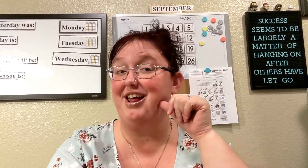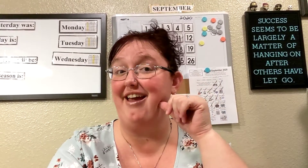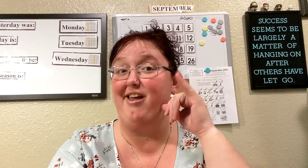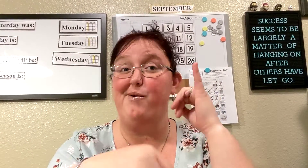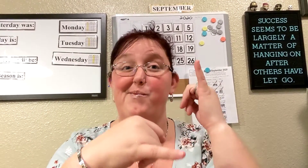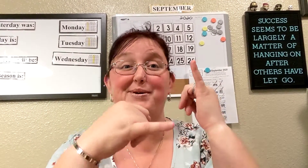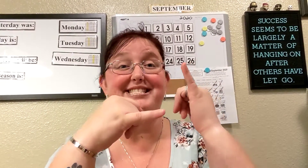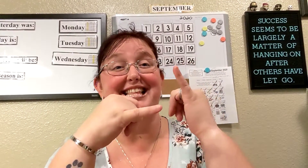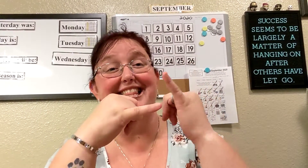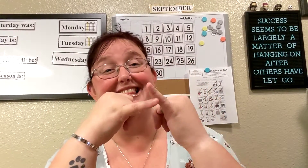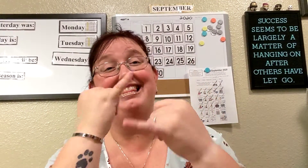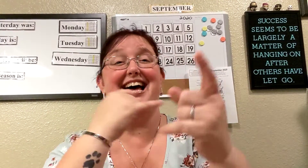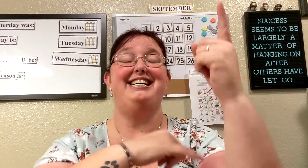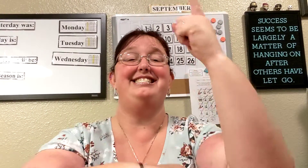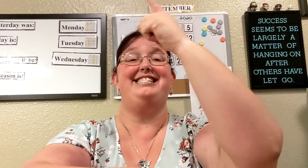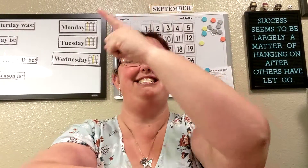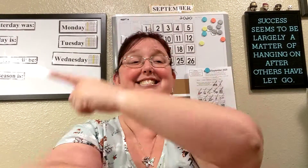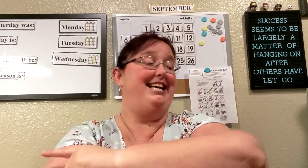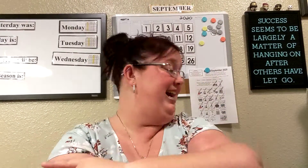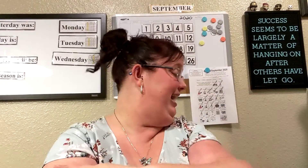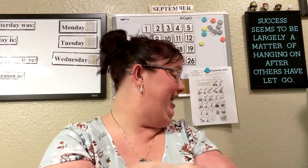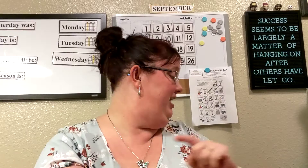yesterday was the last day